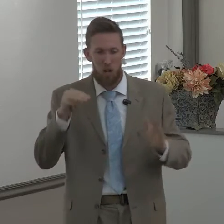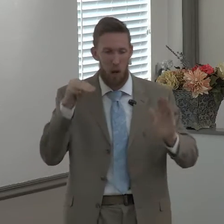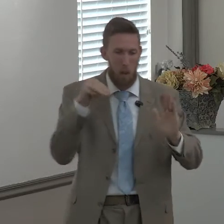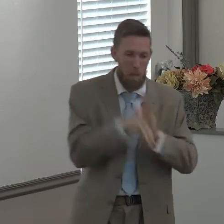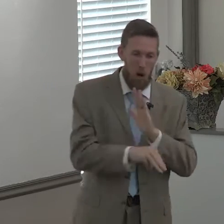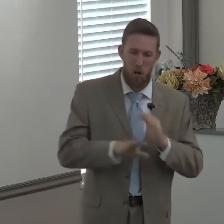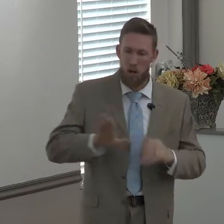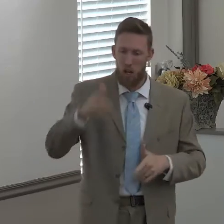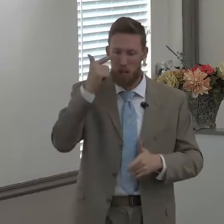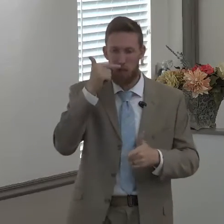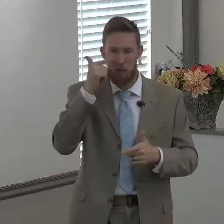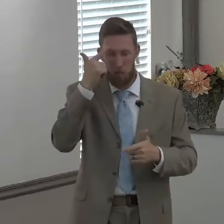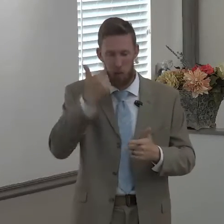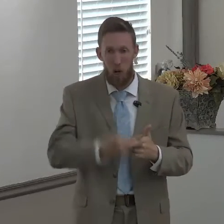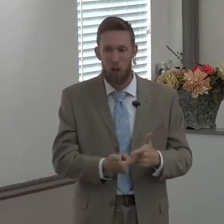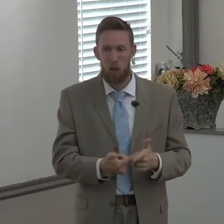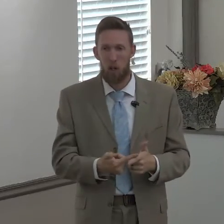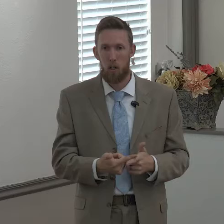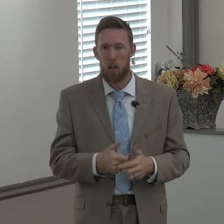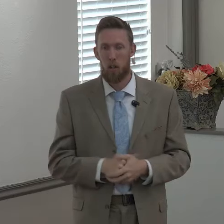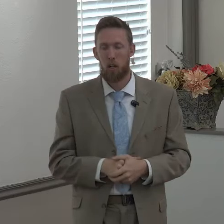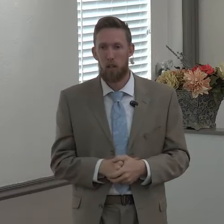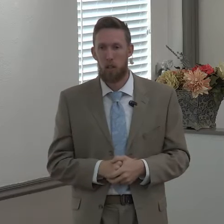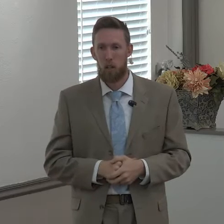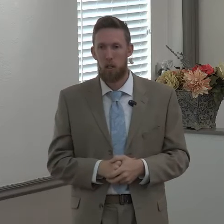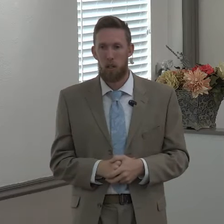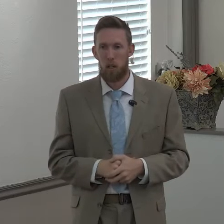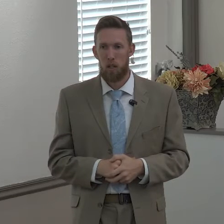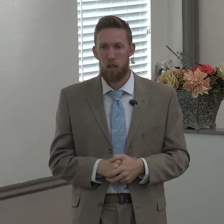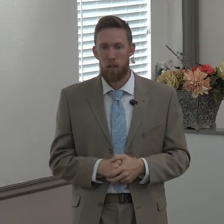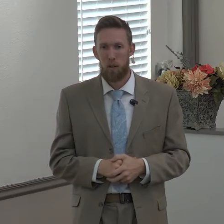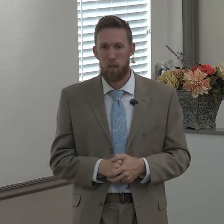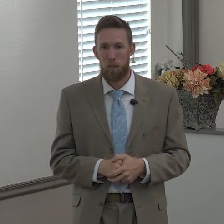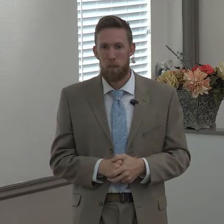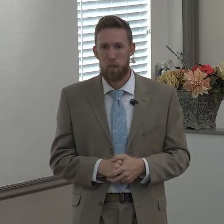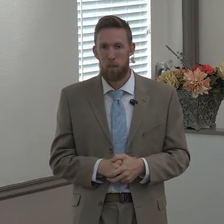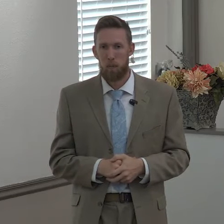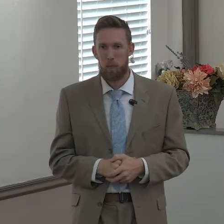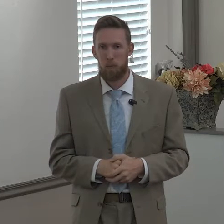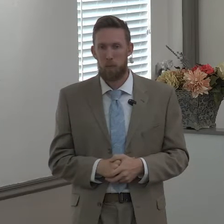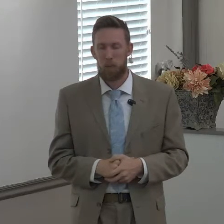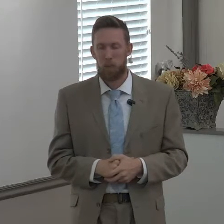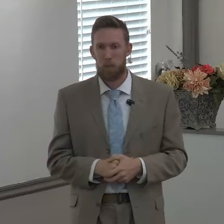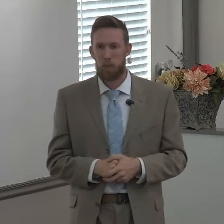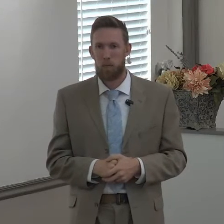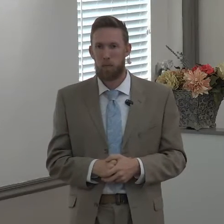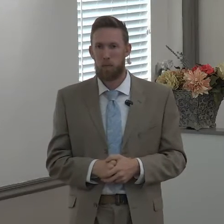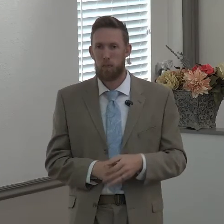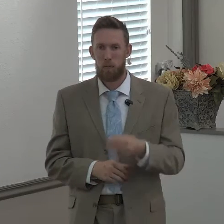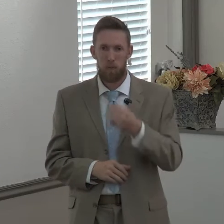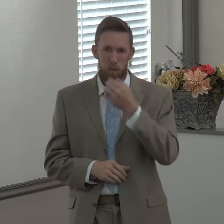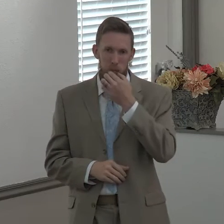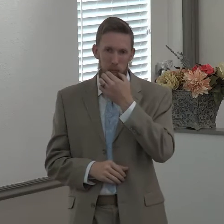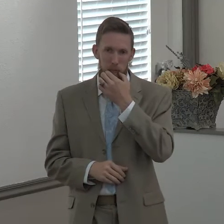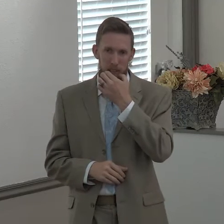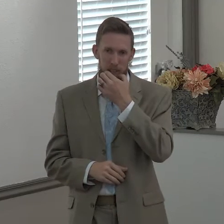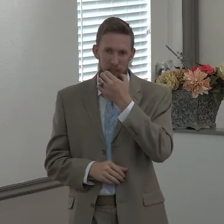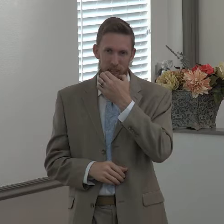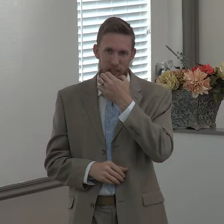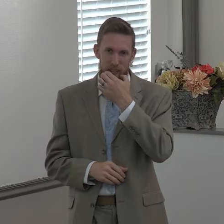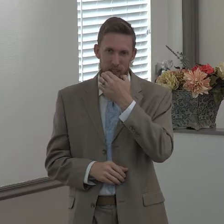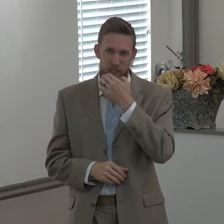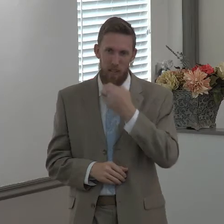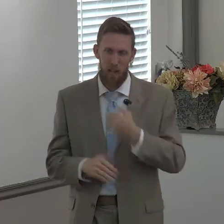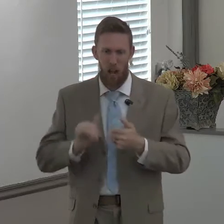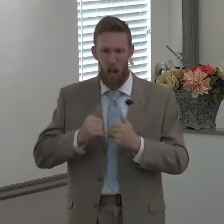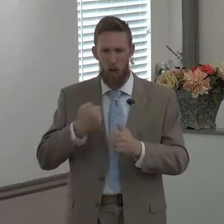a terrible sin. Envy was the sin of Cain, who killed his brother. The very first murder in